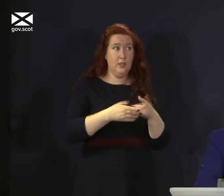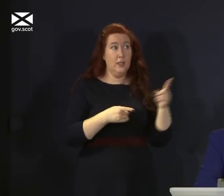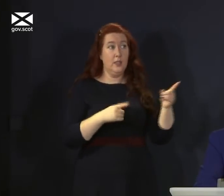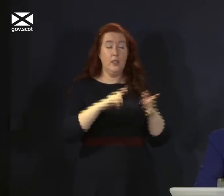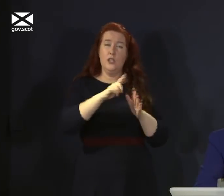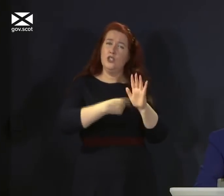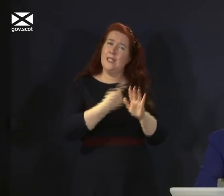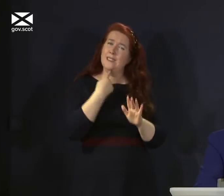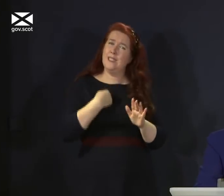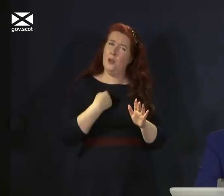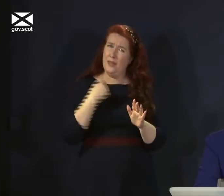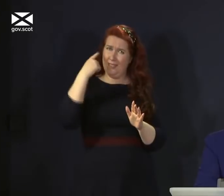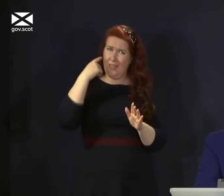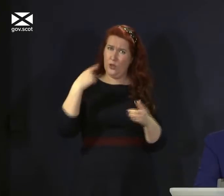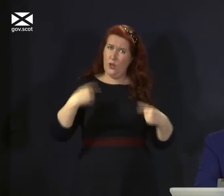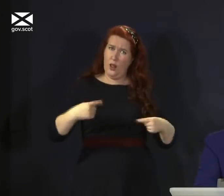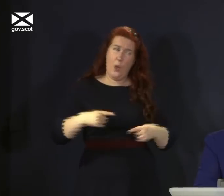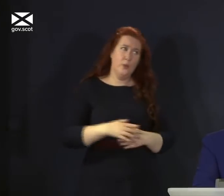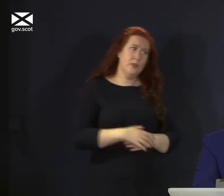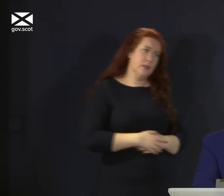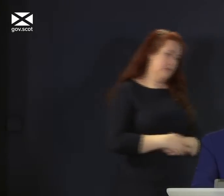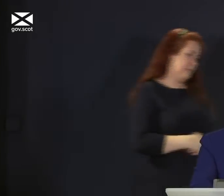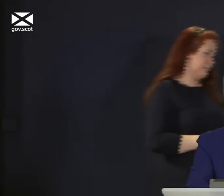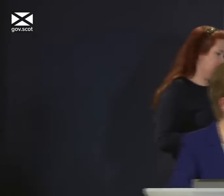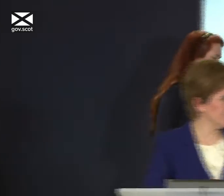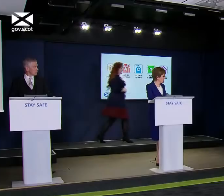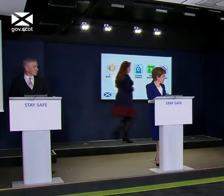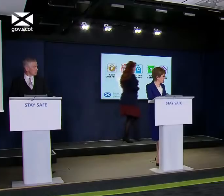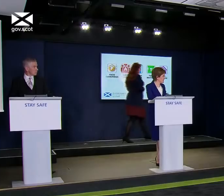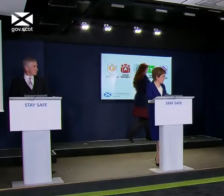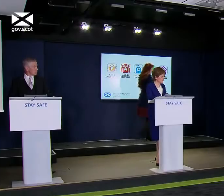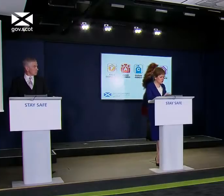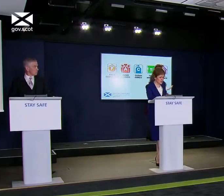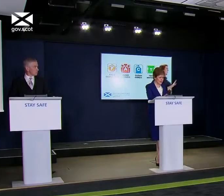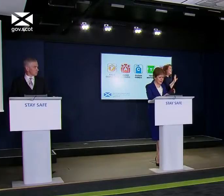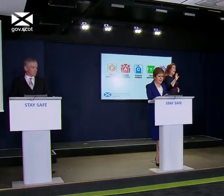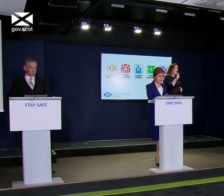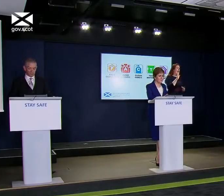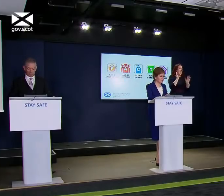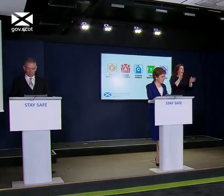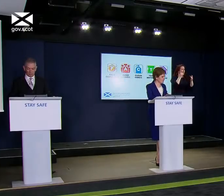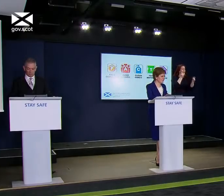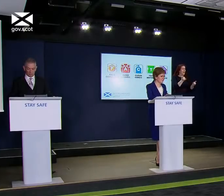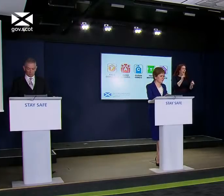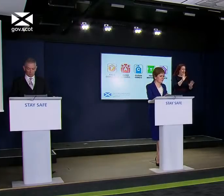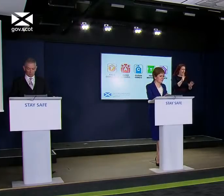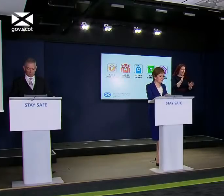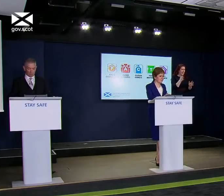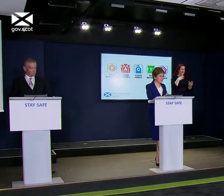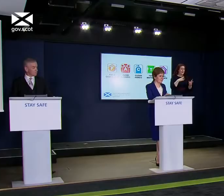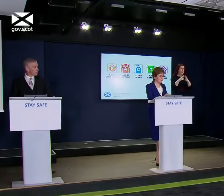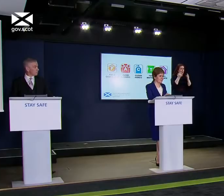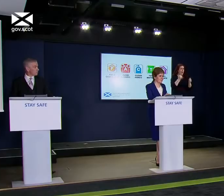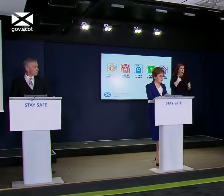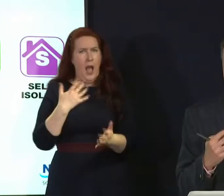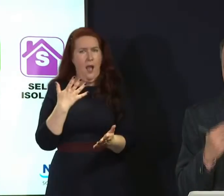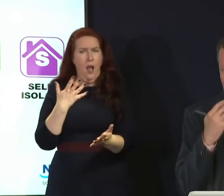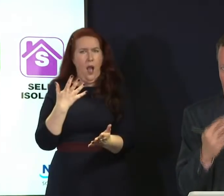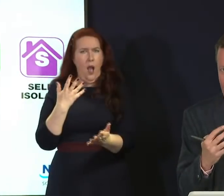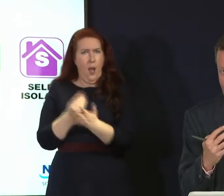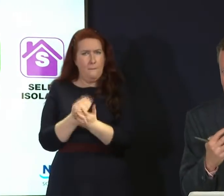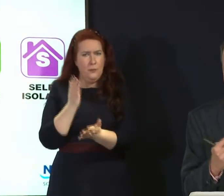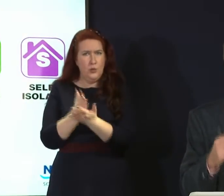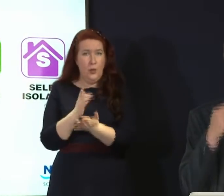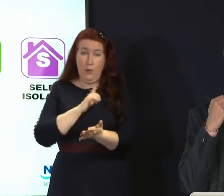me he thinks what you're saying is already allowed. I think we should check, like you said earlier, but I'm almost certain